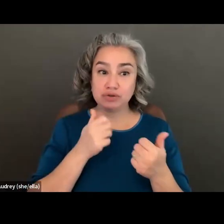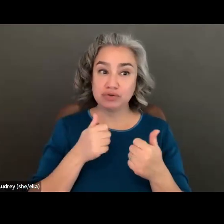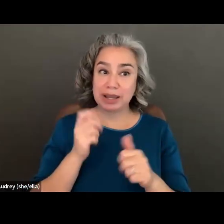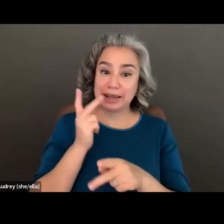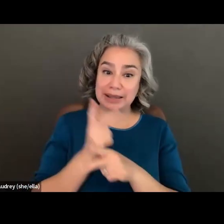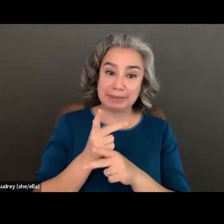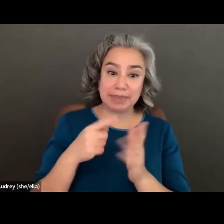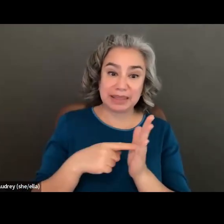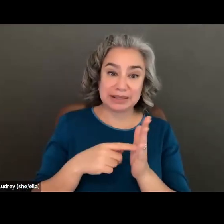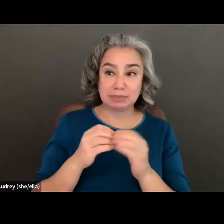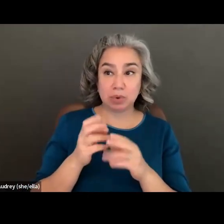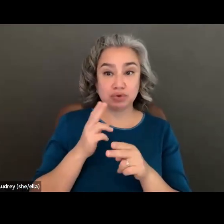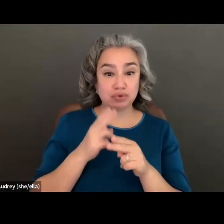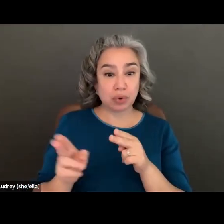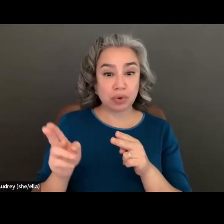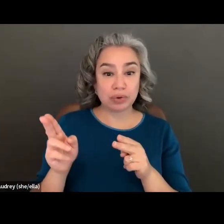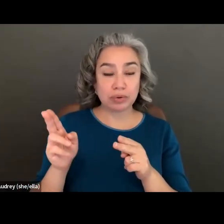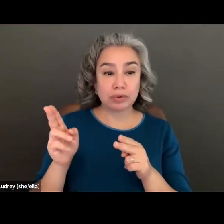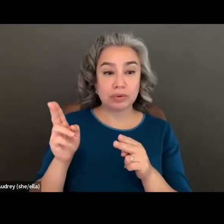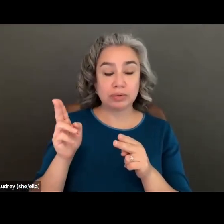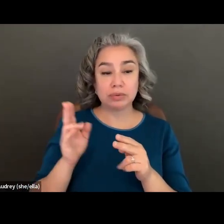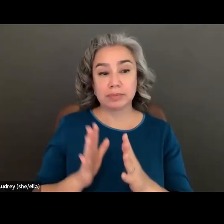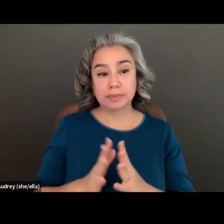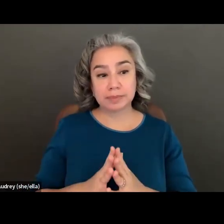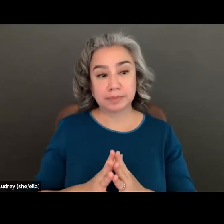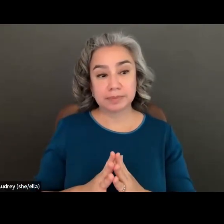keep this one a little short. And